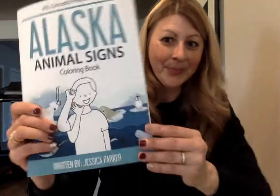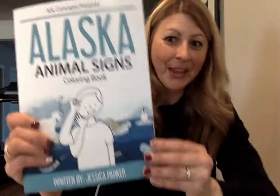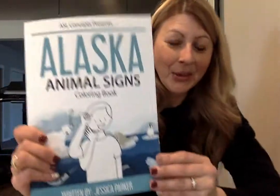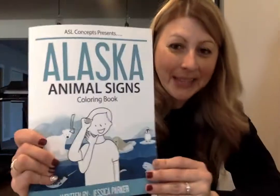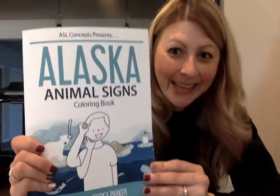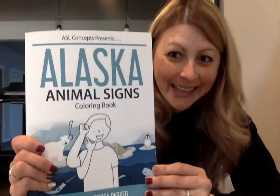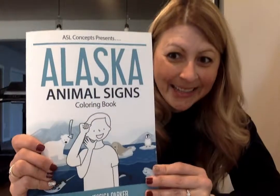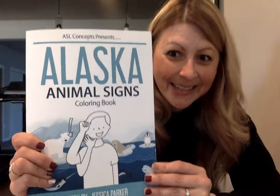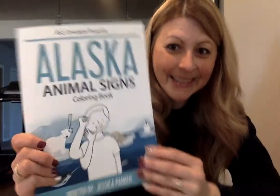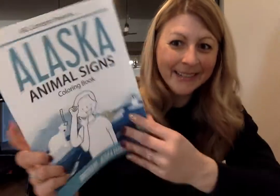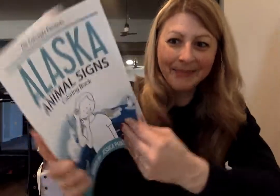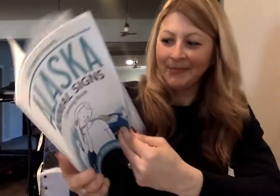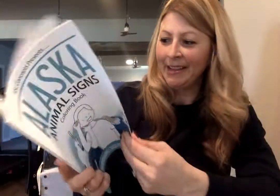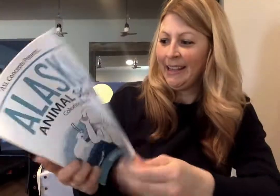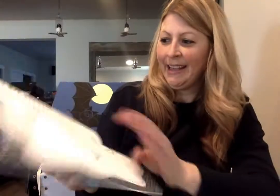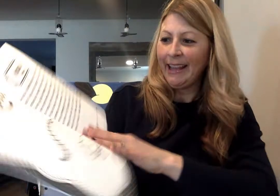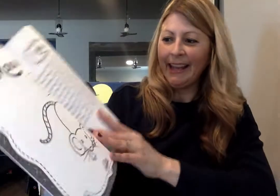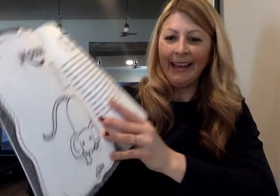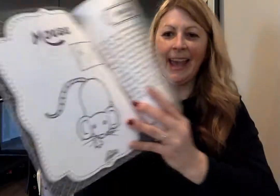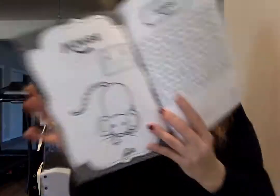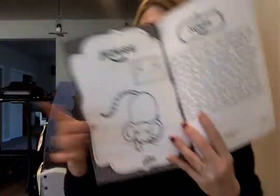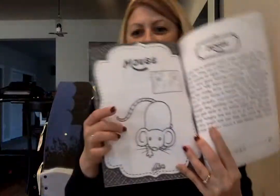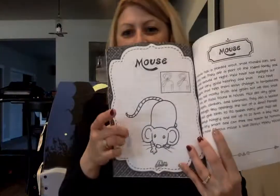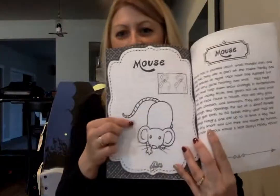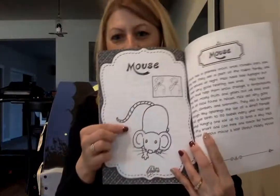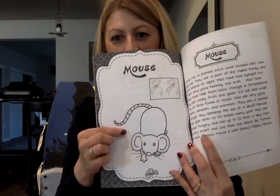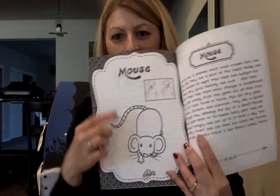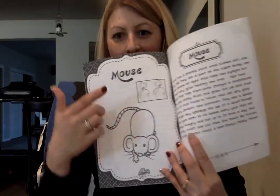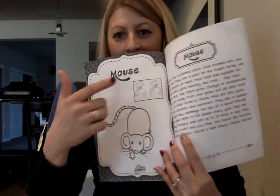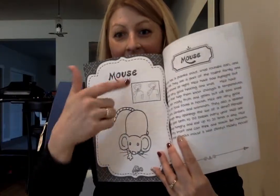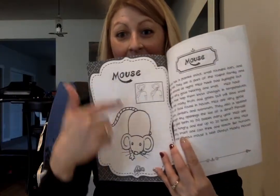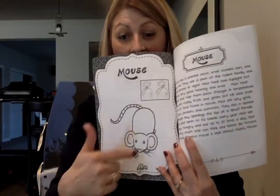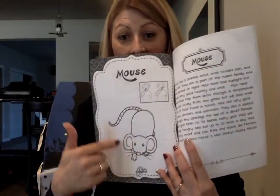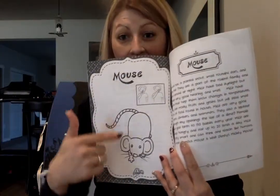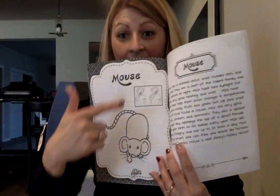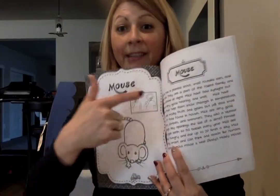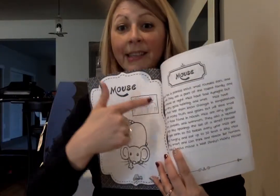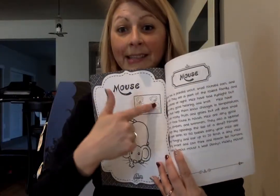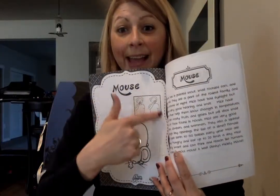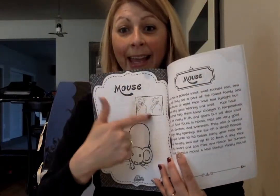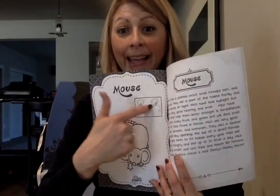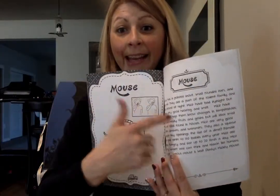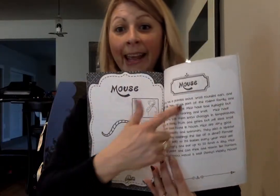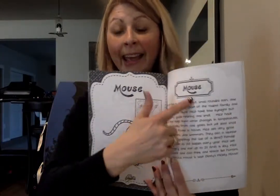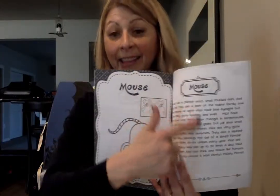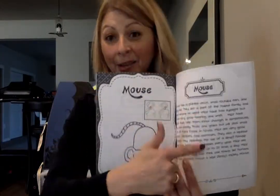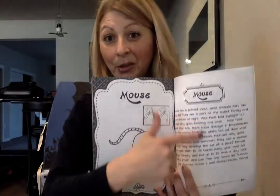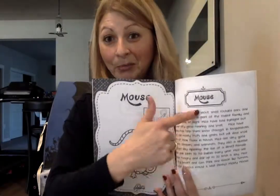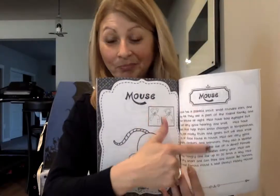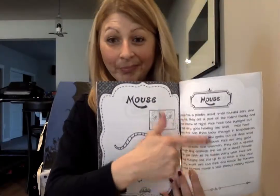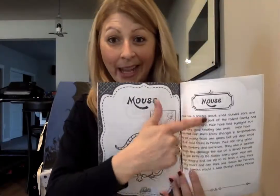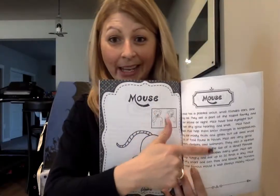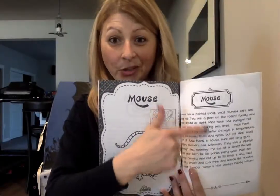It looks like this. And it has the animal, they can color, the sign, and then a little kind of